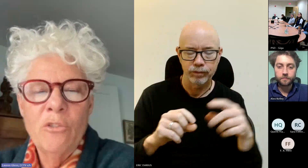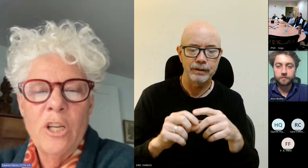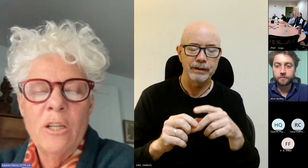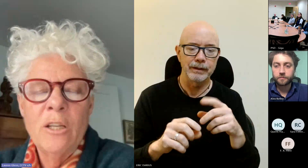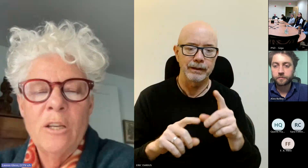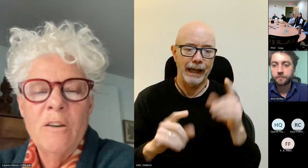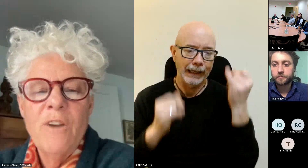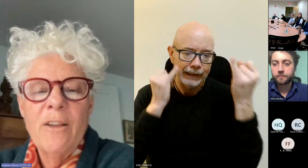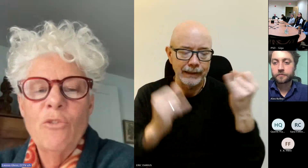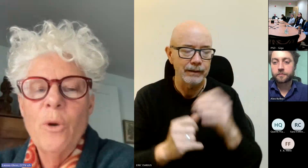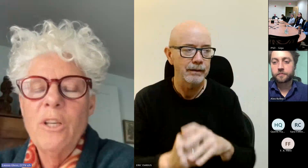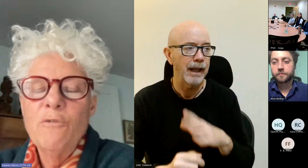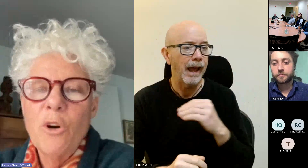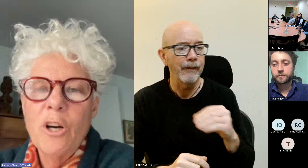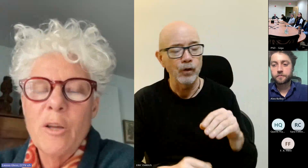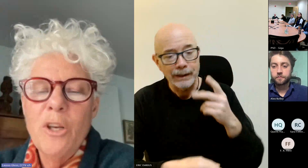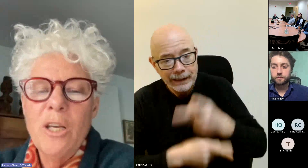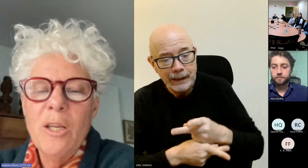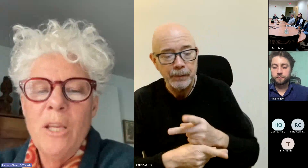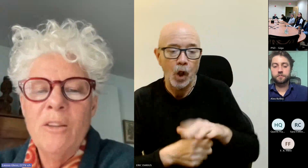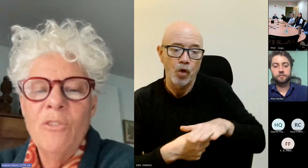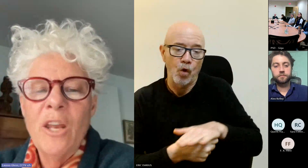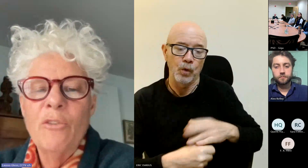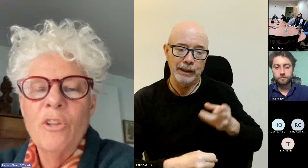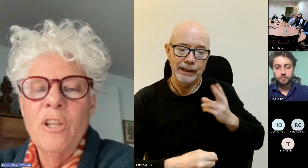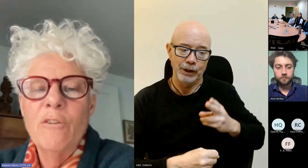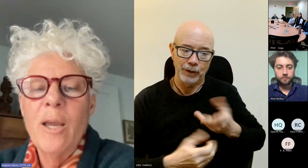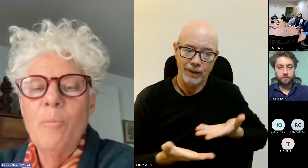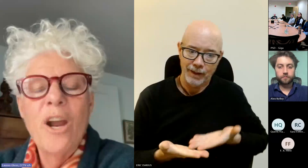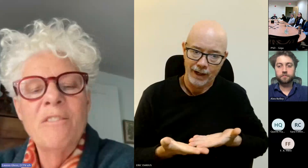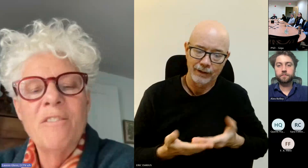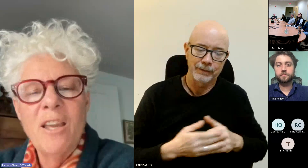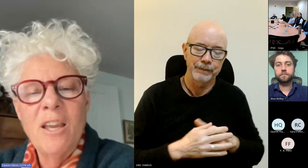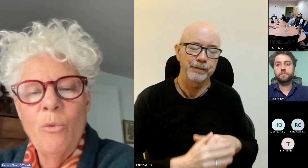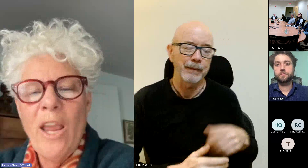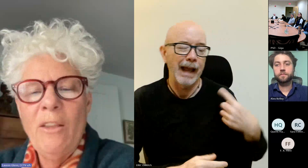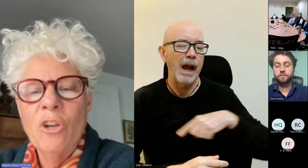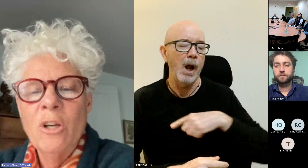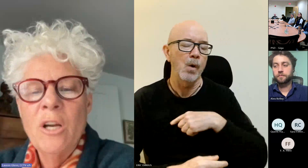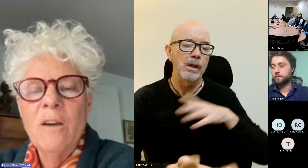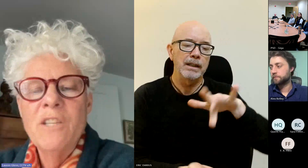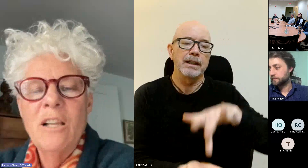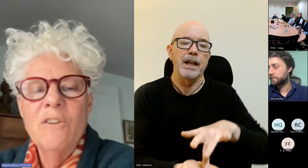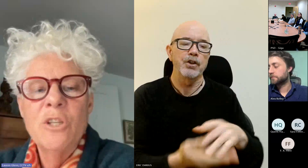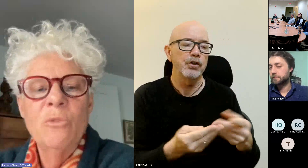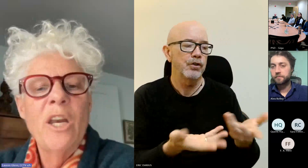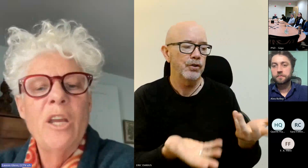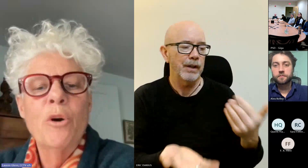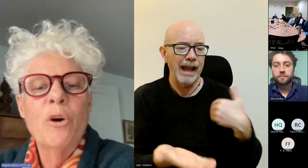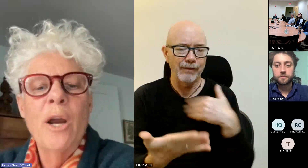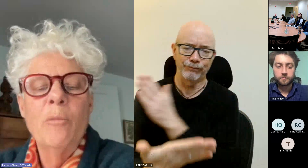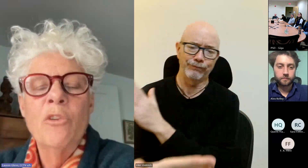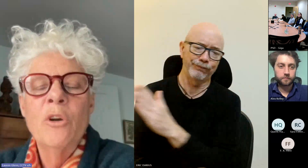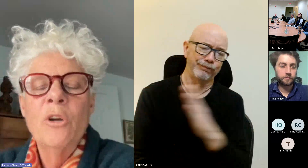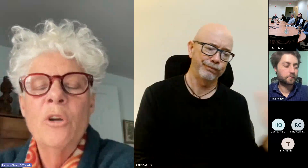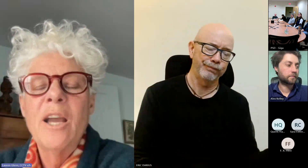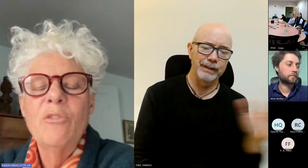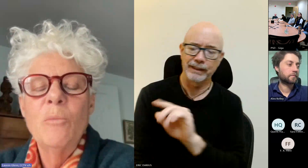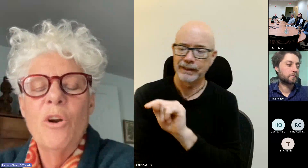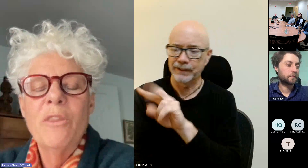local history. VAN's 24 community media centers deliver a breathtaking range of television and radio